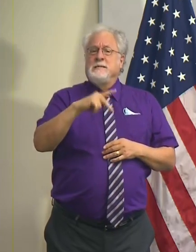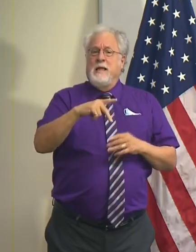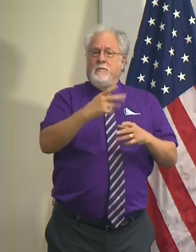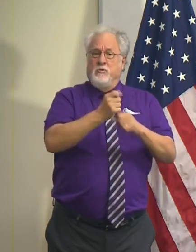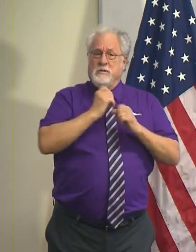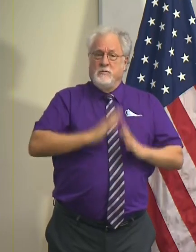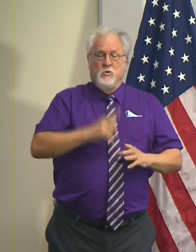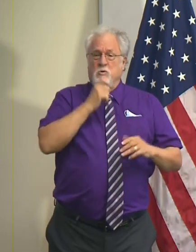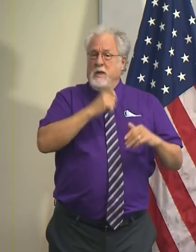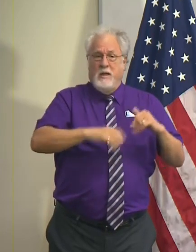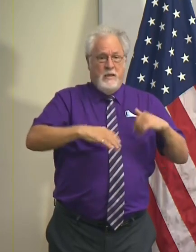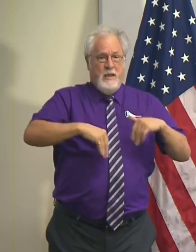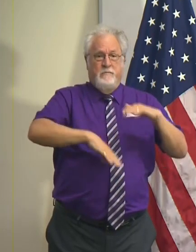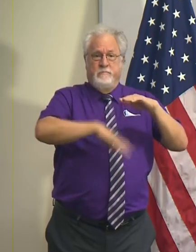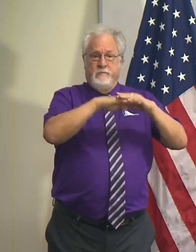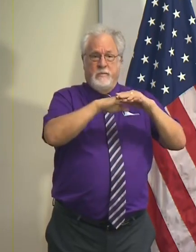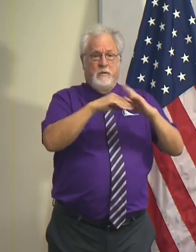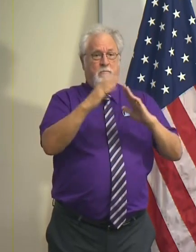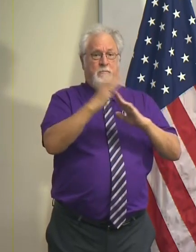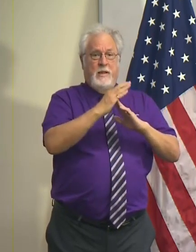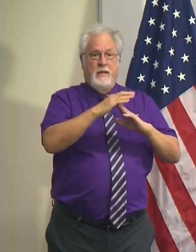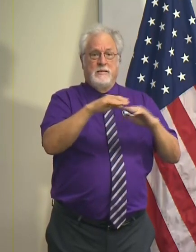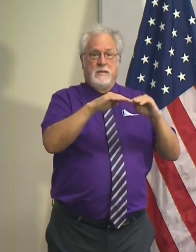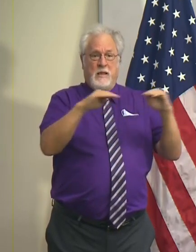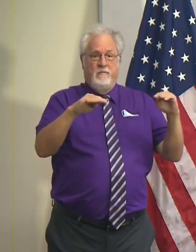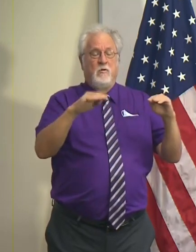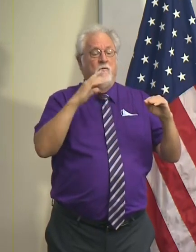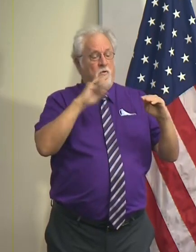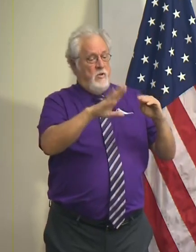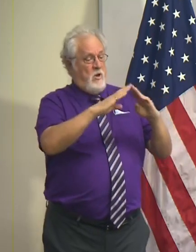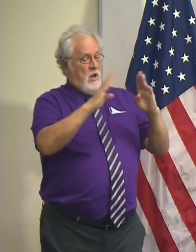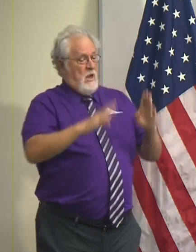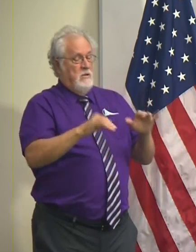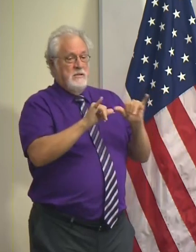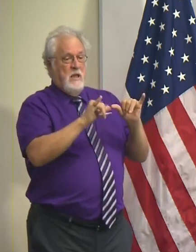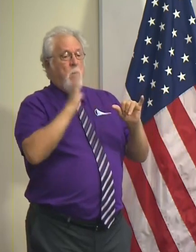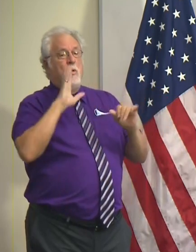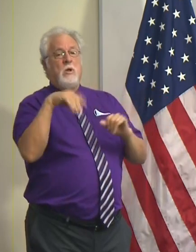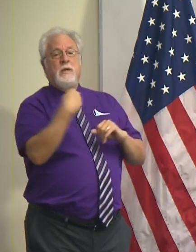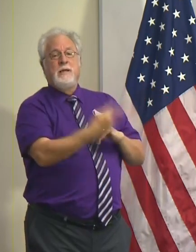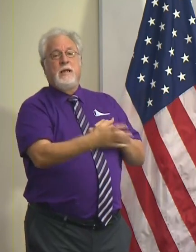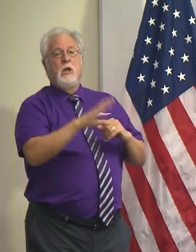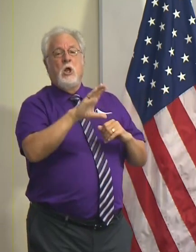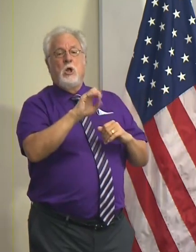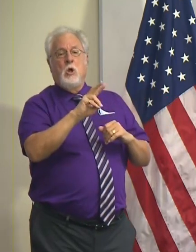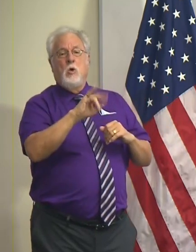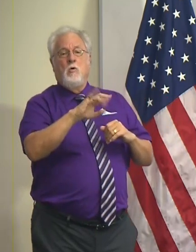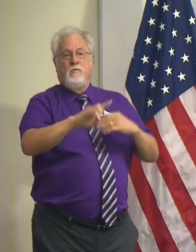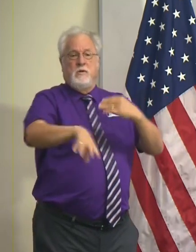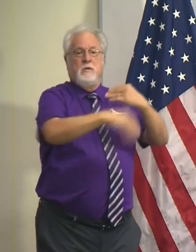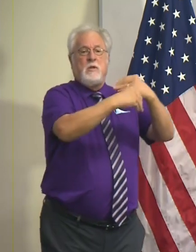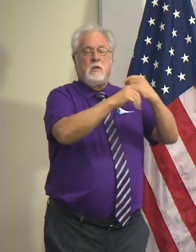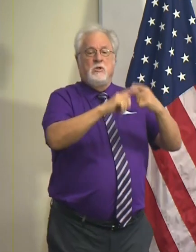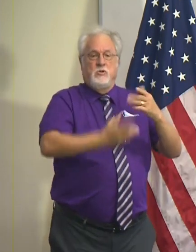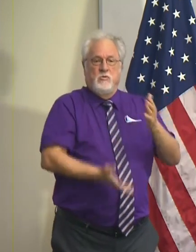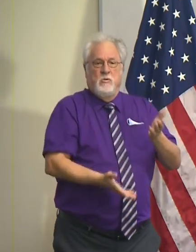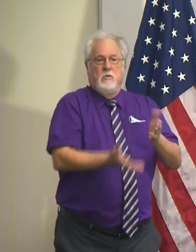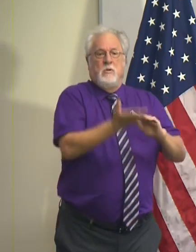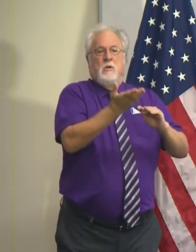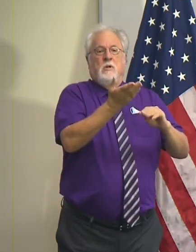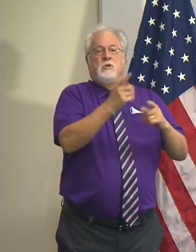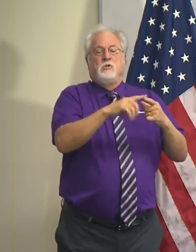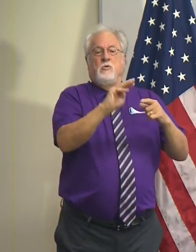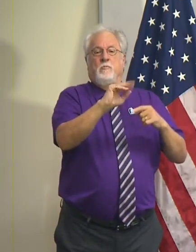the maximum allotment for their household size will also receive a COVID-related emergency supplement to bring them up to the